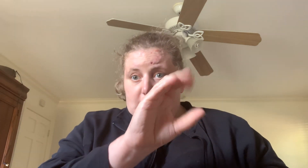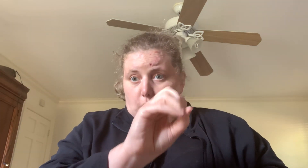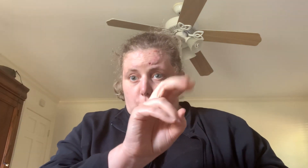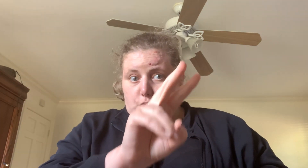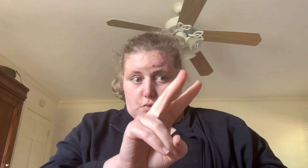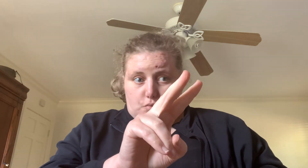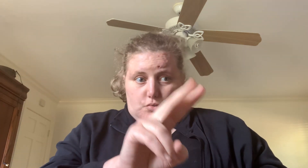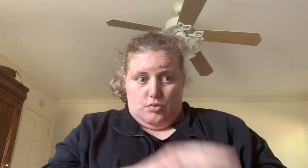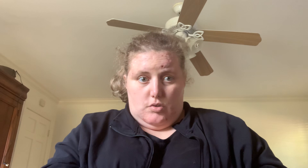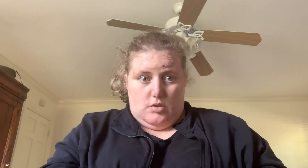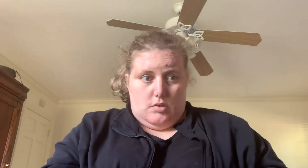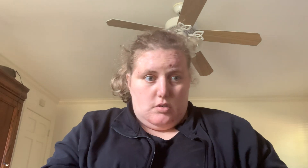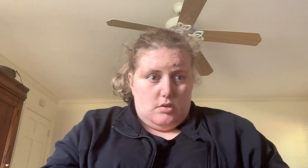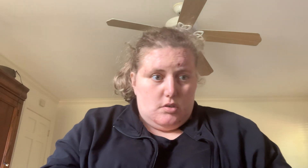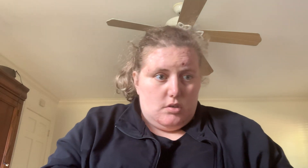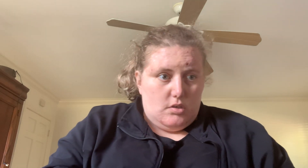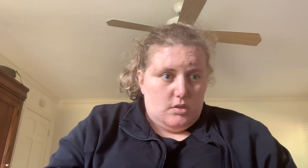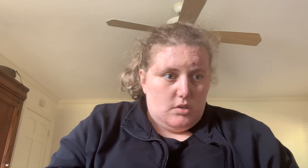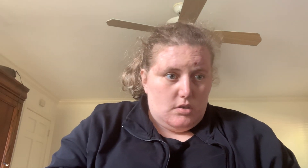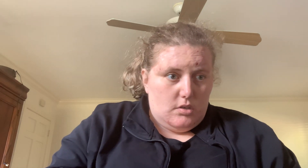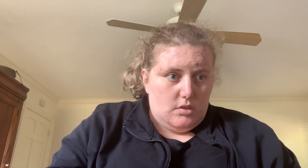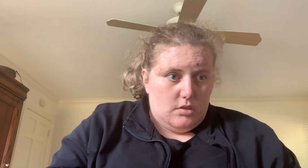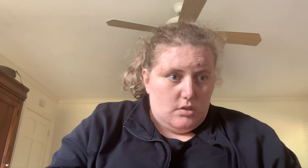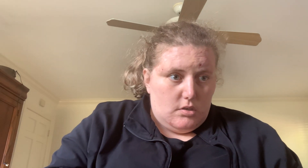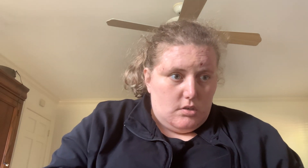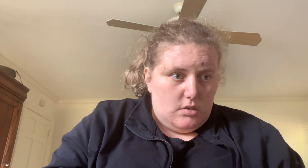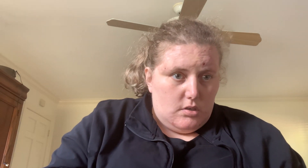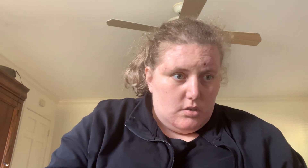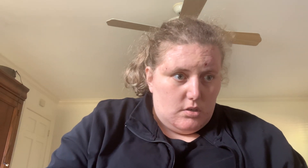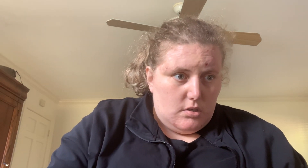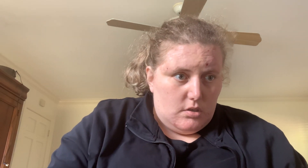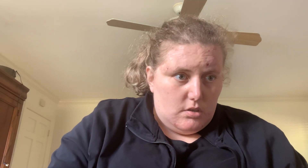We're going to multiply that over here. So then we know that